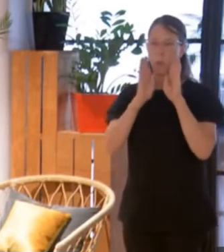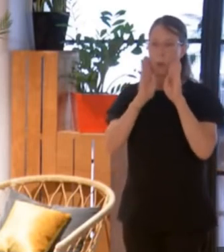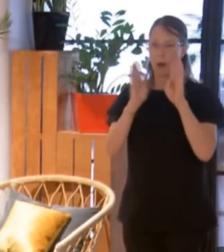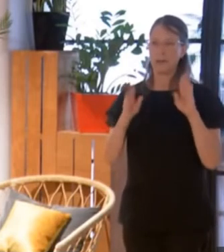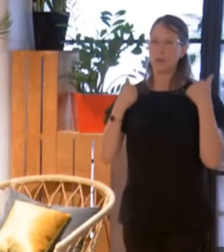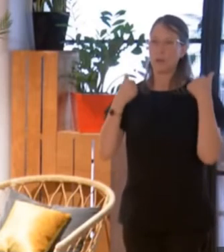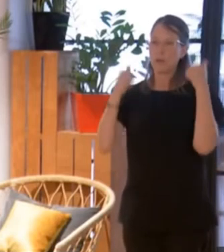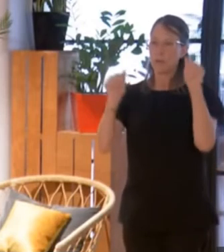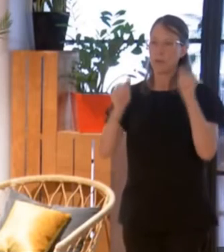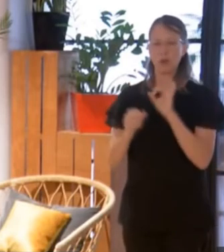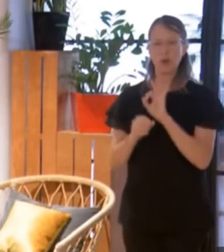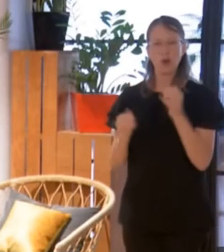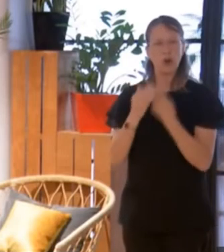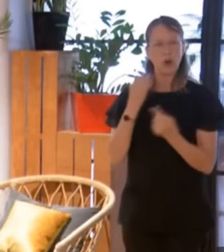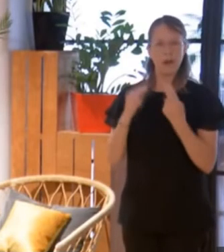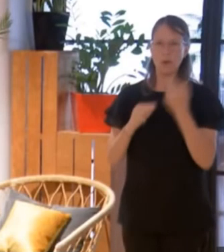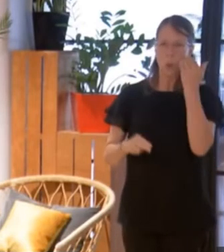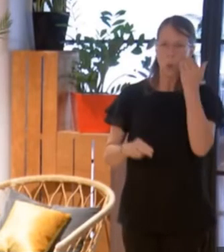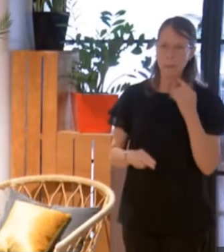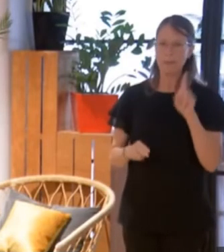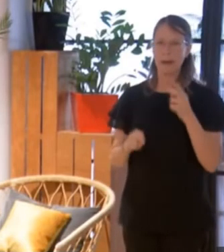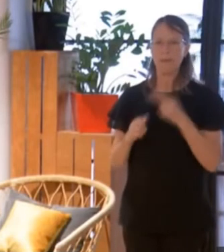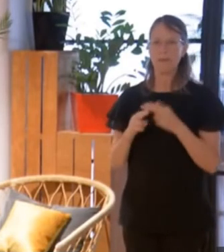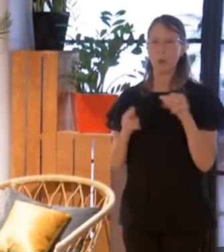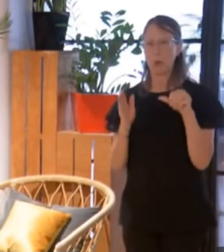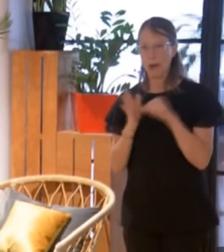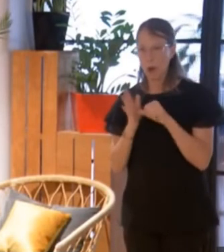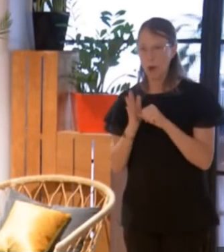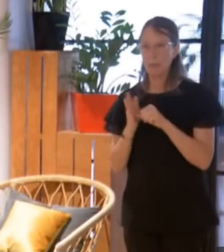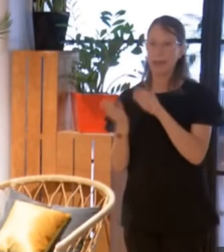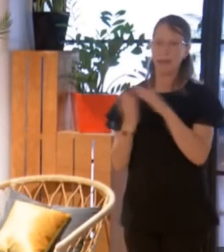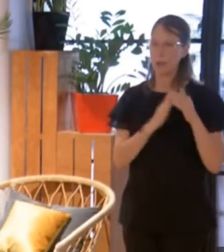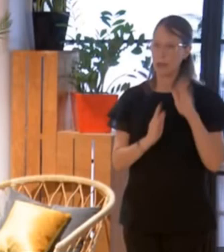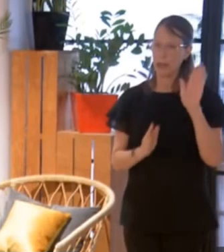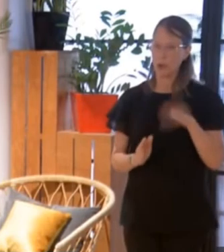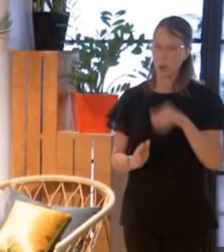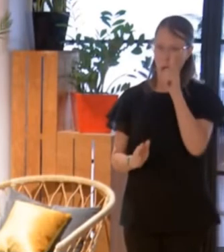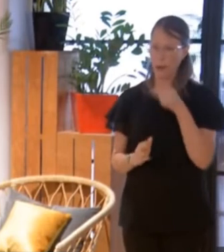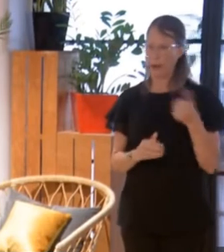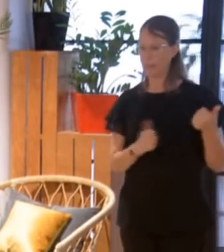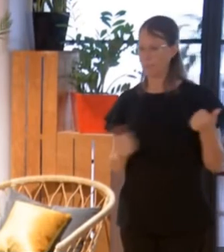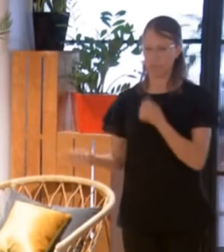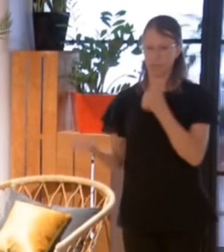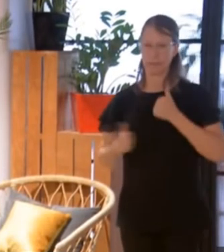just for women, but for our economy and our communities that all will enjoy. Thank you.